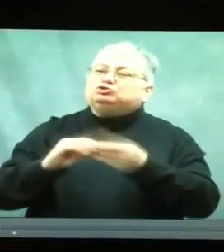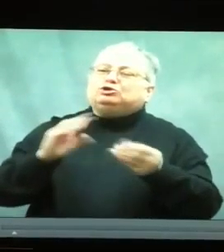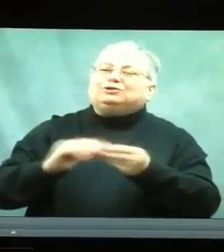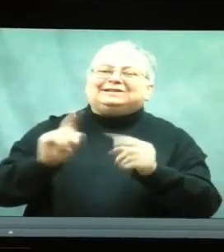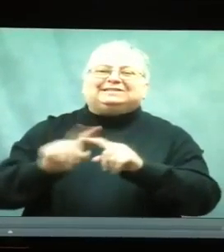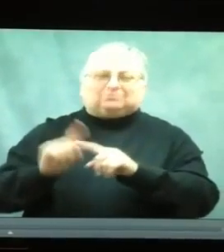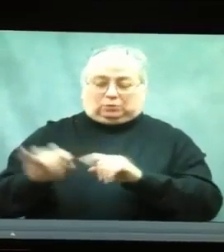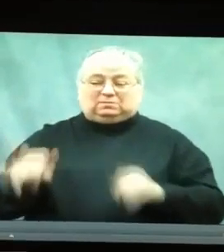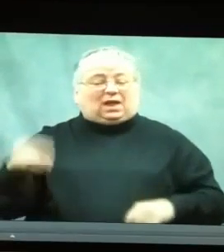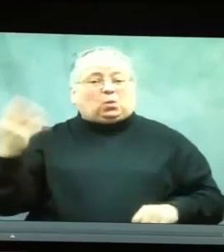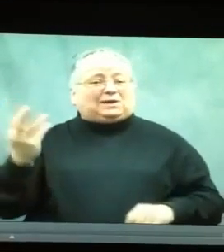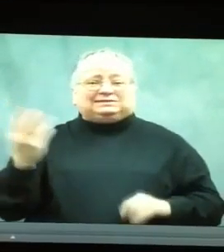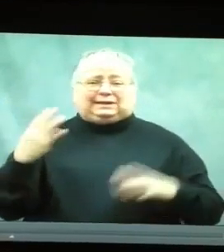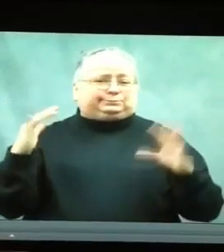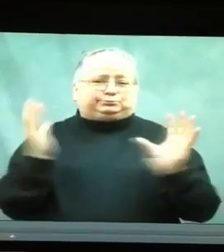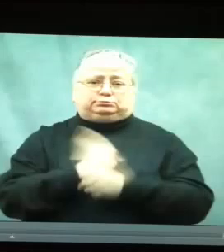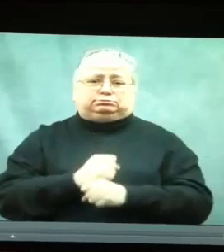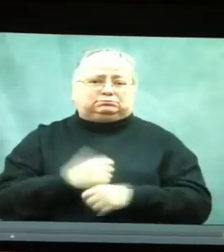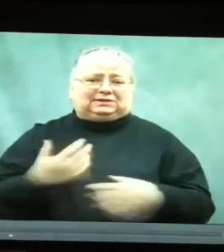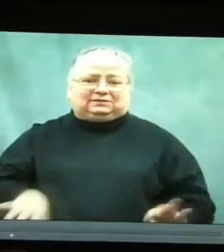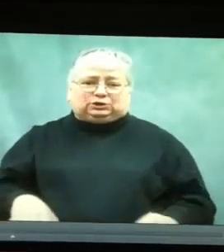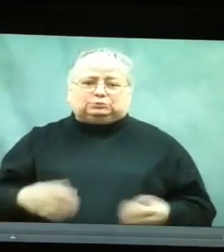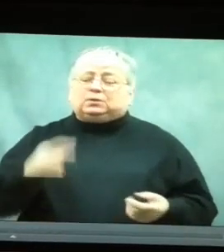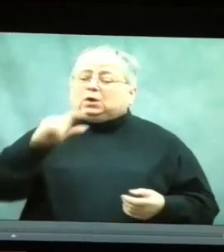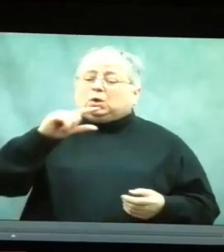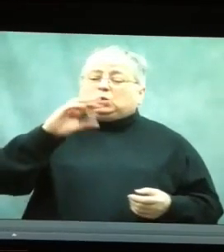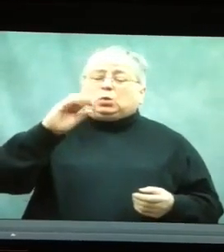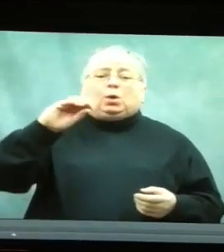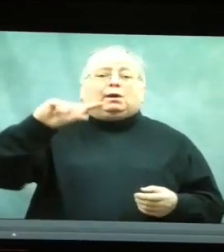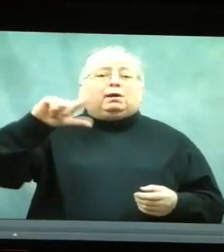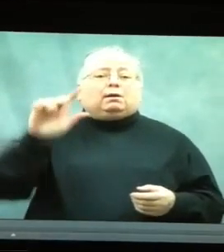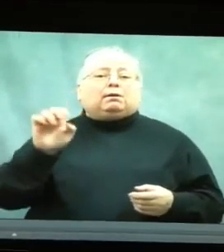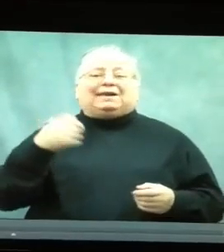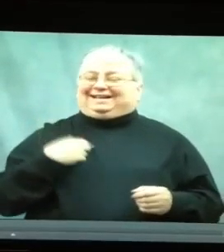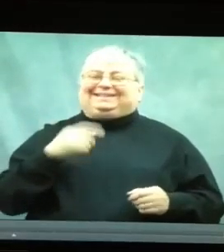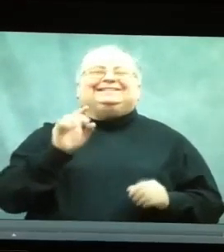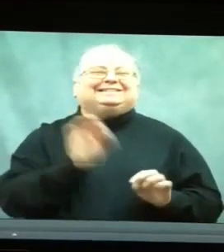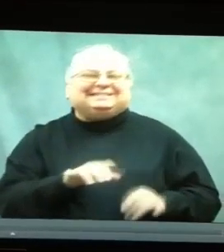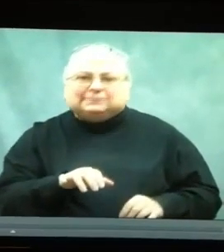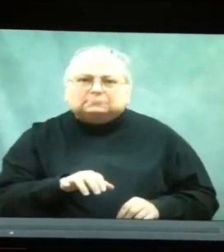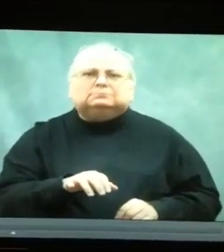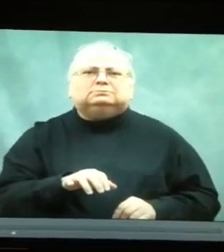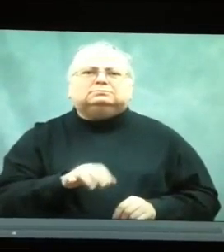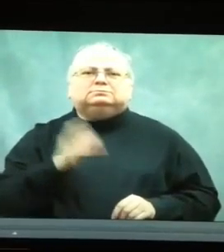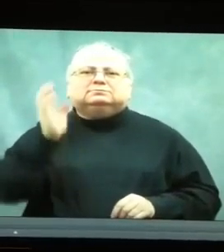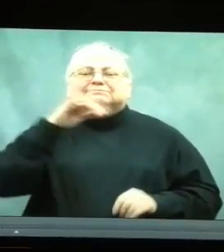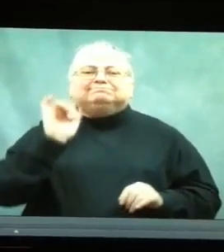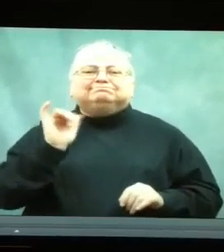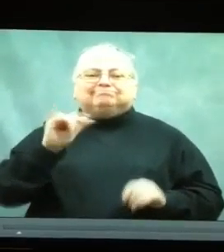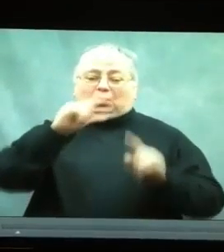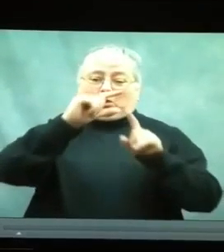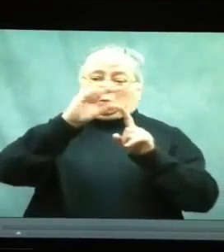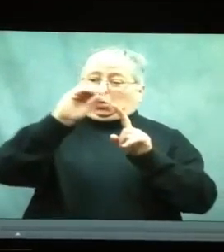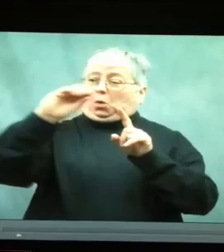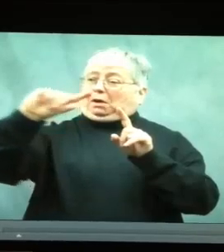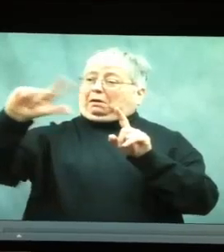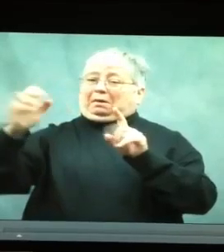for science or whatnot. Well, that website was shut down. The same thing happened to Google. On